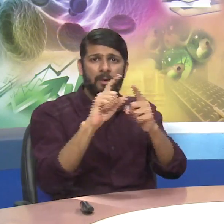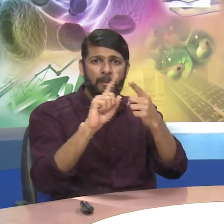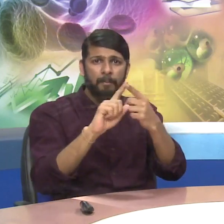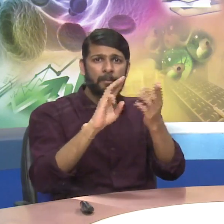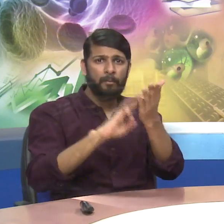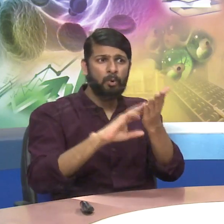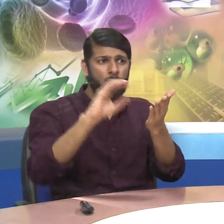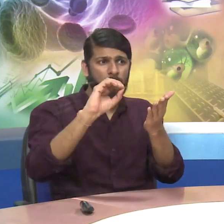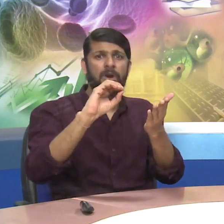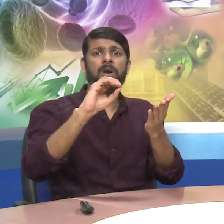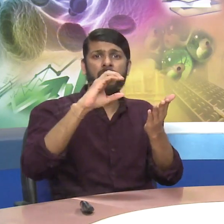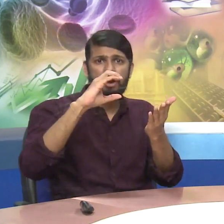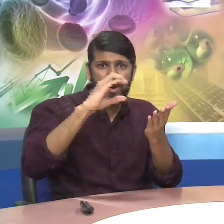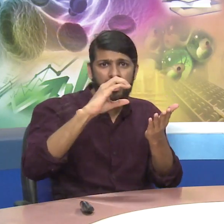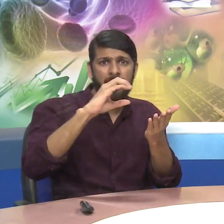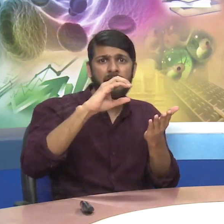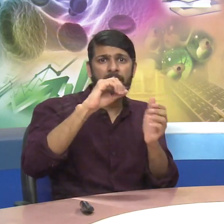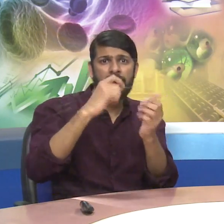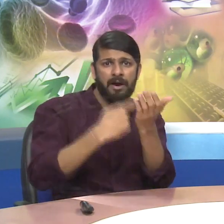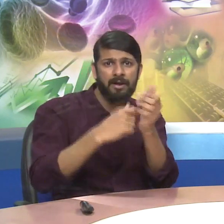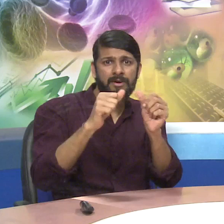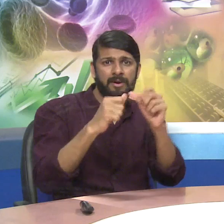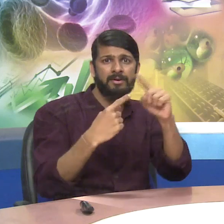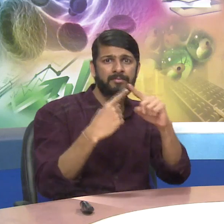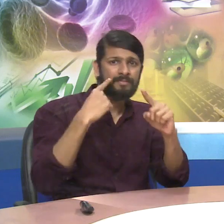and establishment of democratic